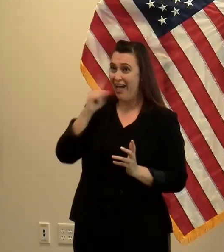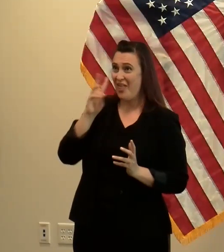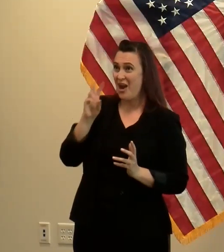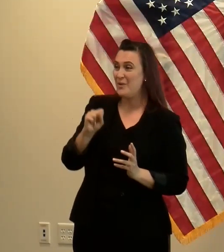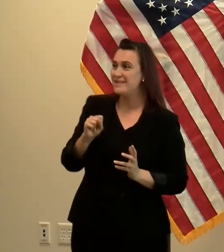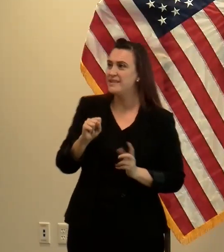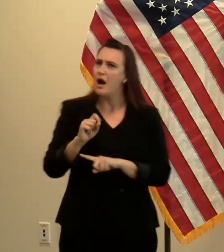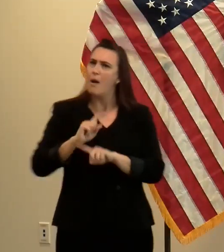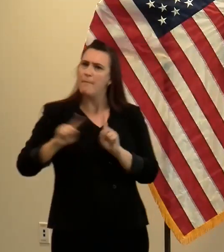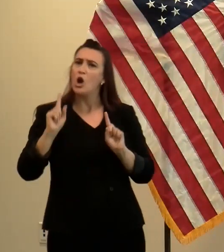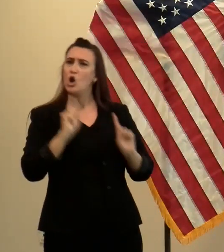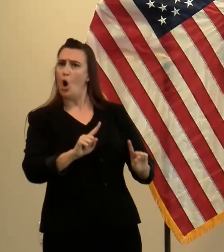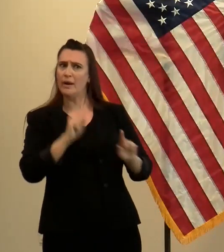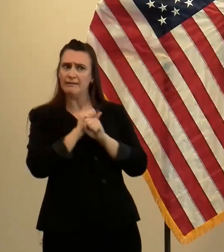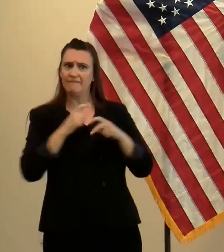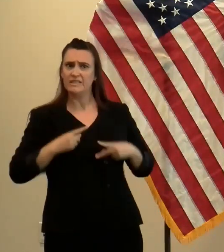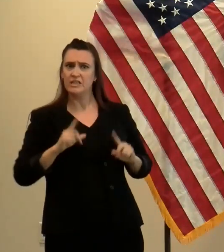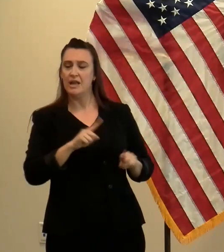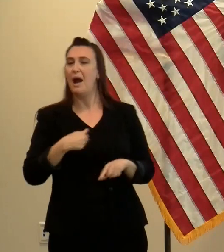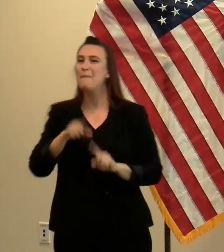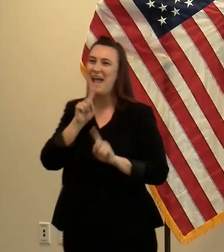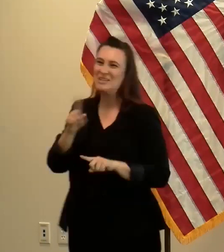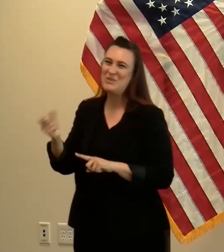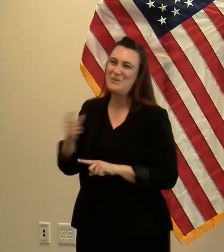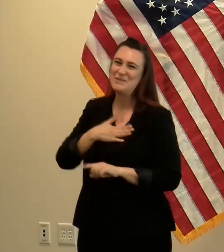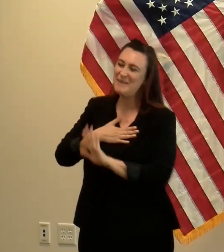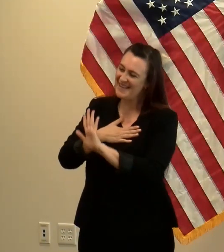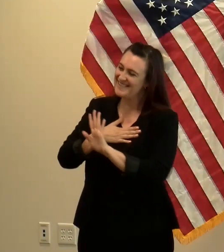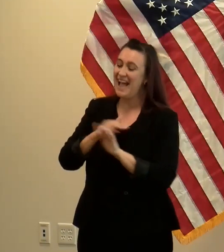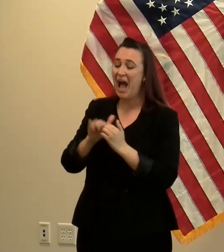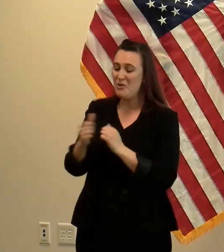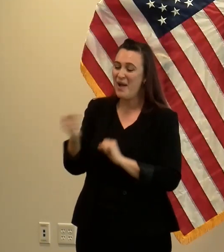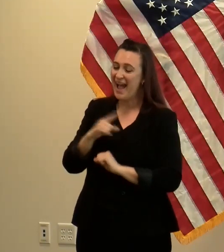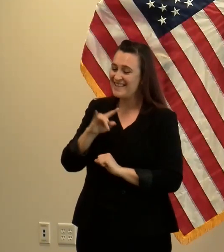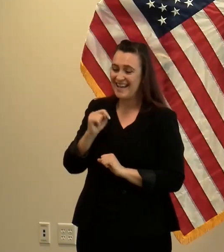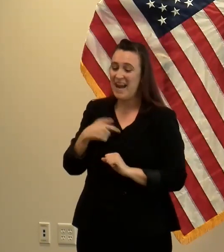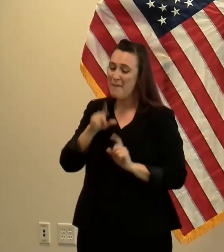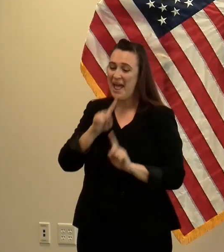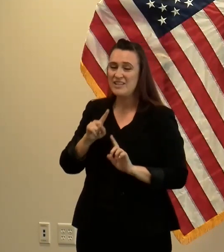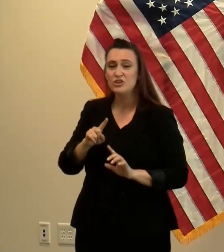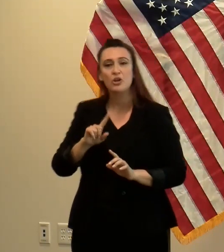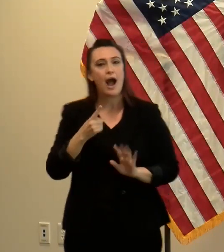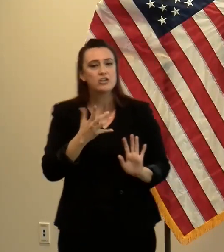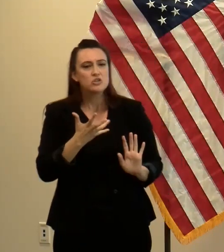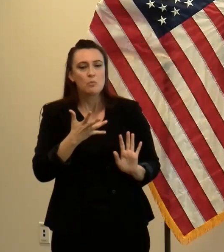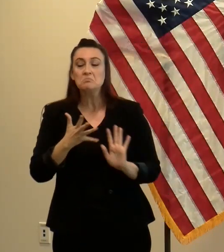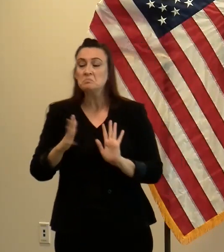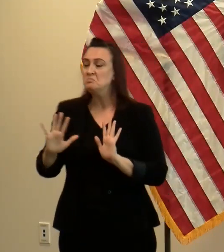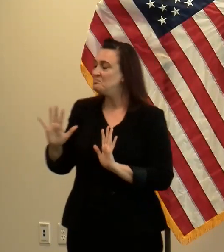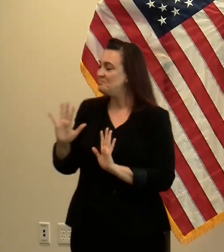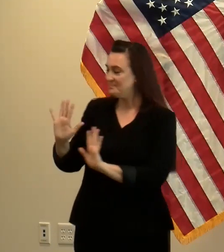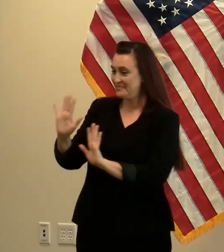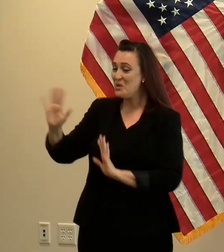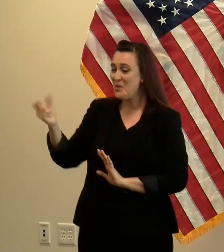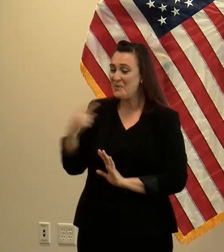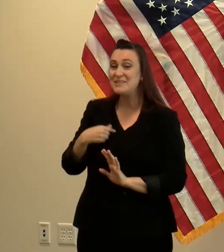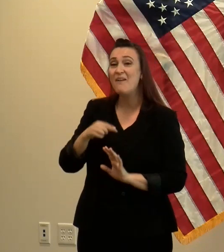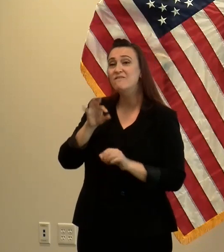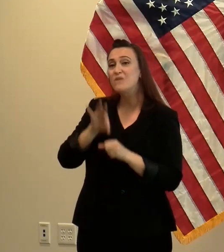want to answer the question. I'm going to answer the question, please, as asked. I'm going to answer the question as asked. Voting is